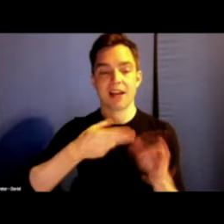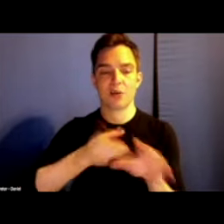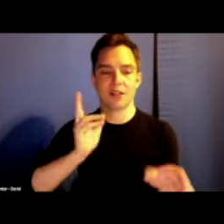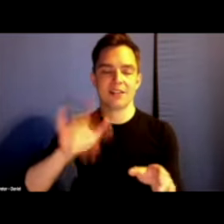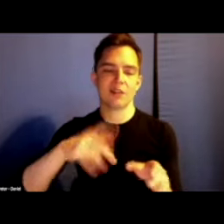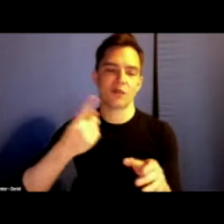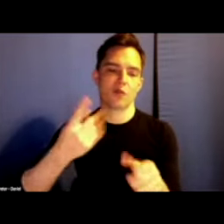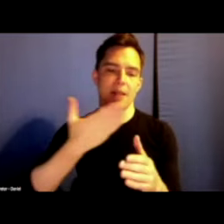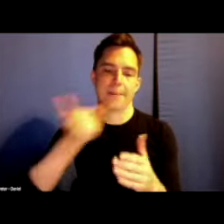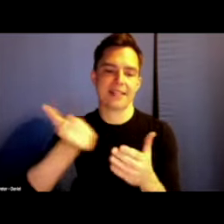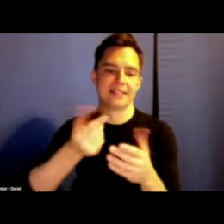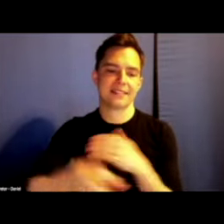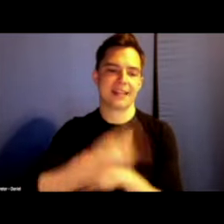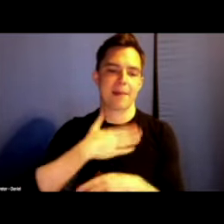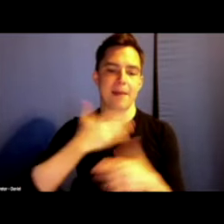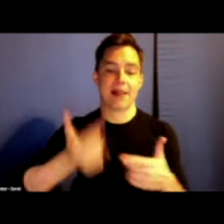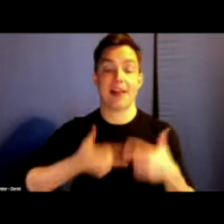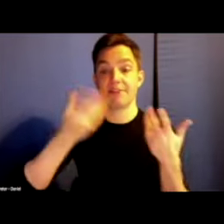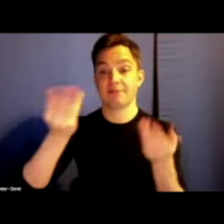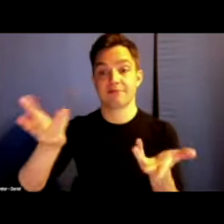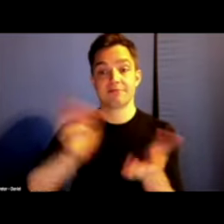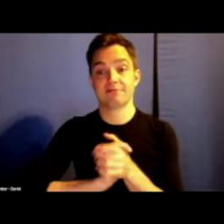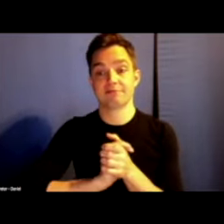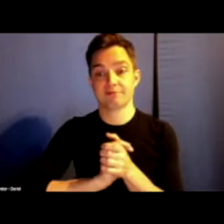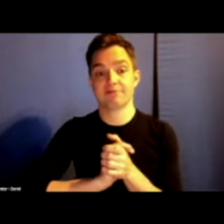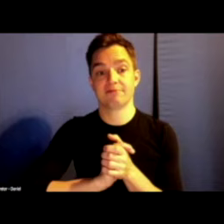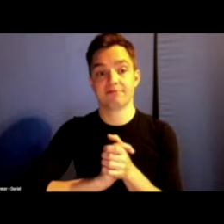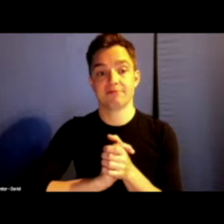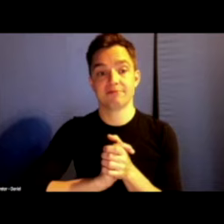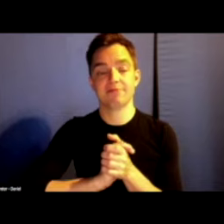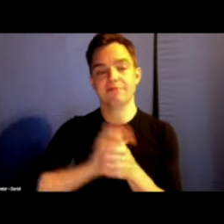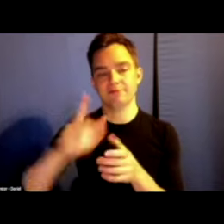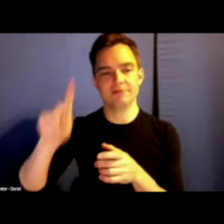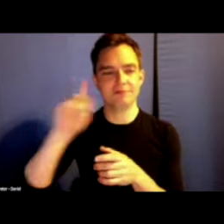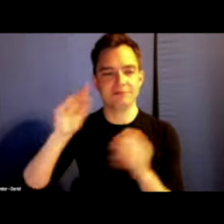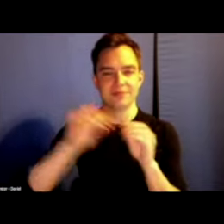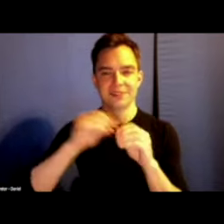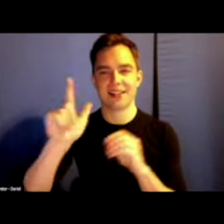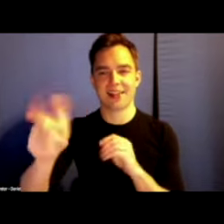my life. You'll hear more later.